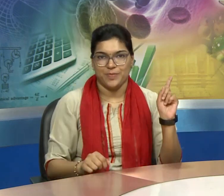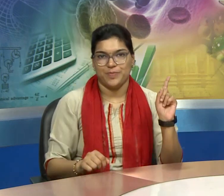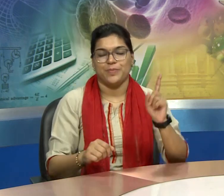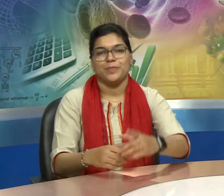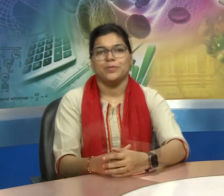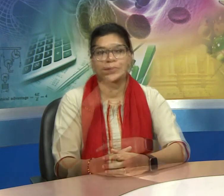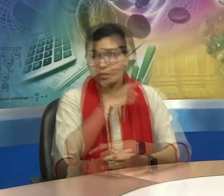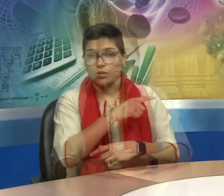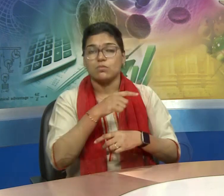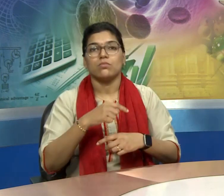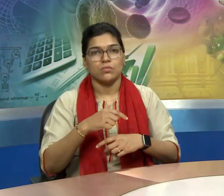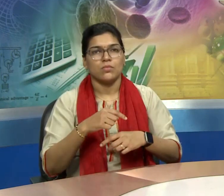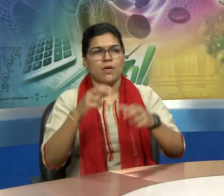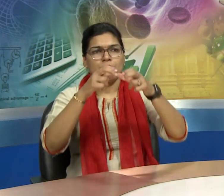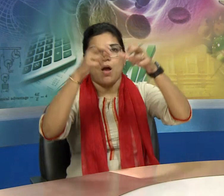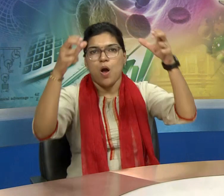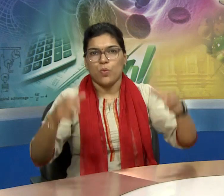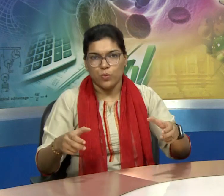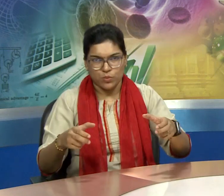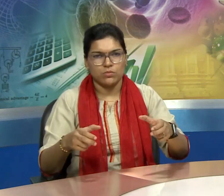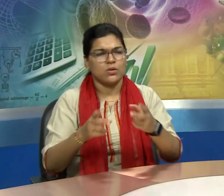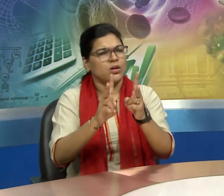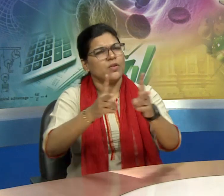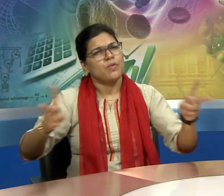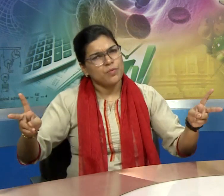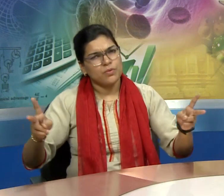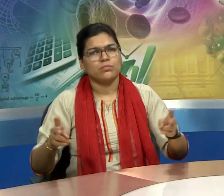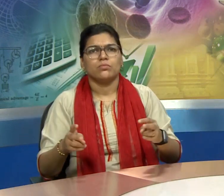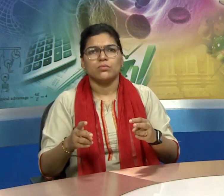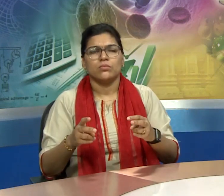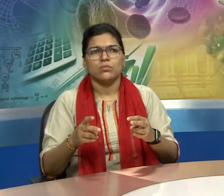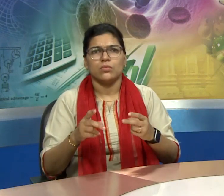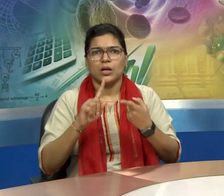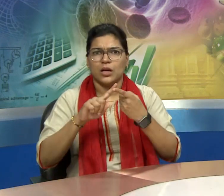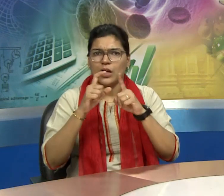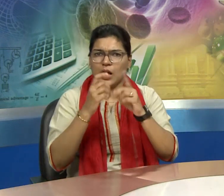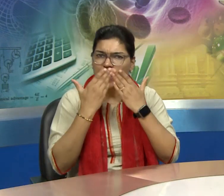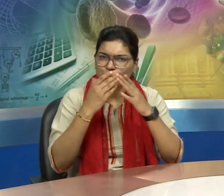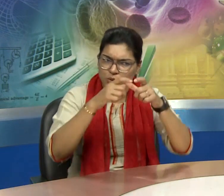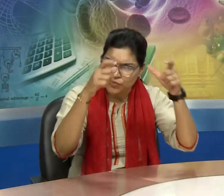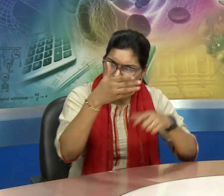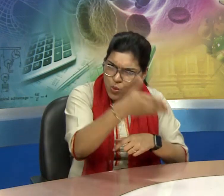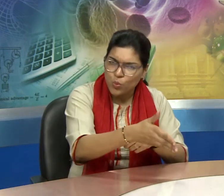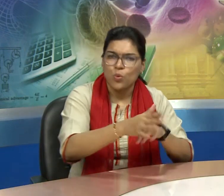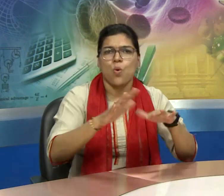format. This word is institution. It can be any education